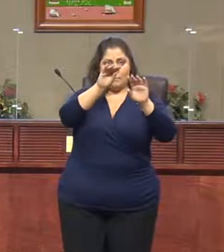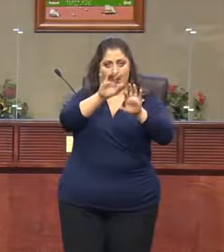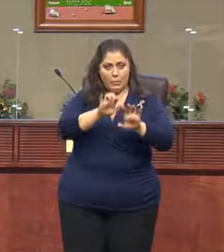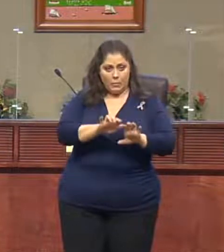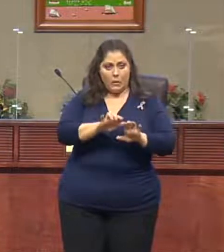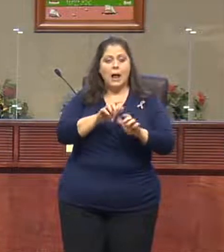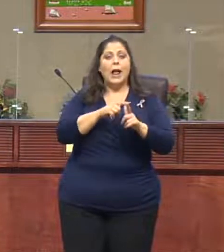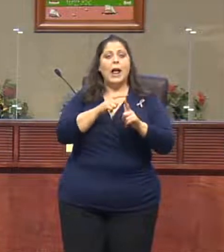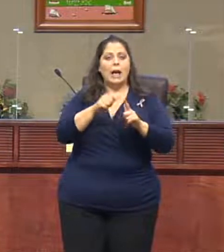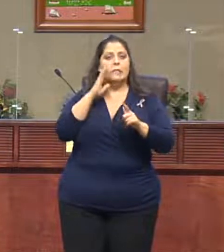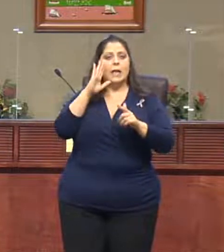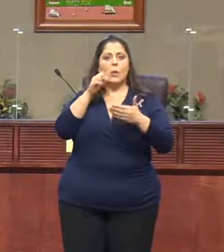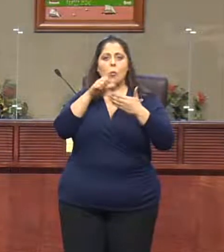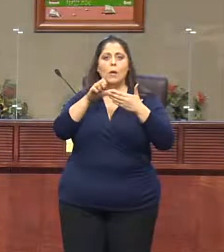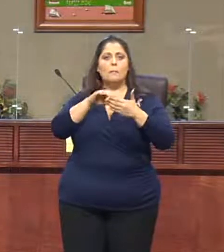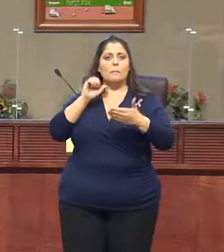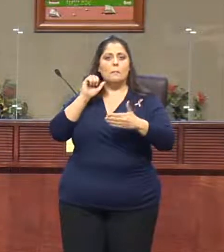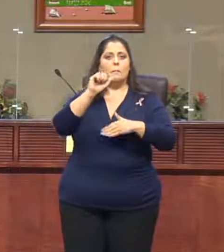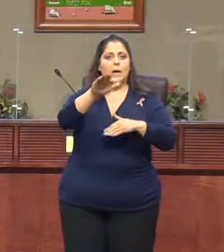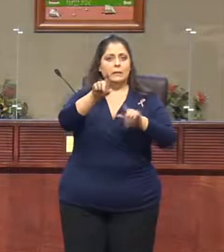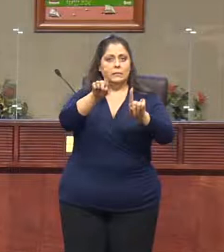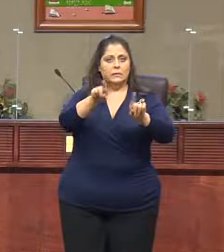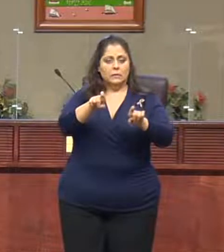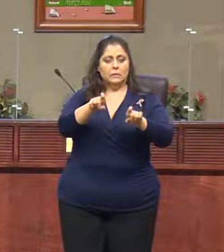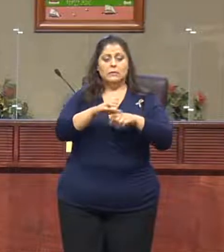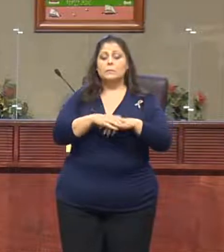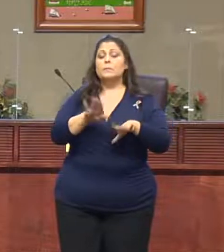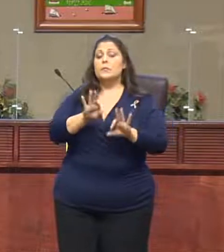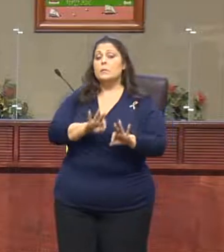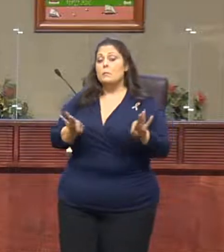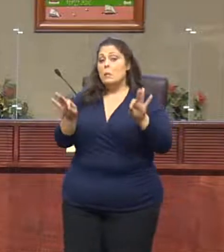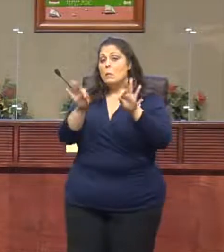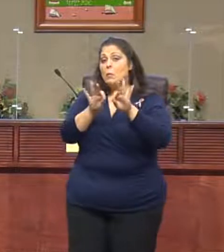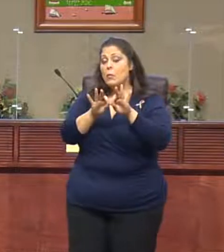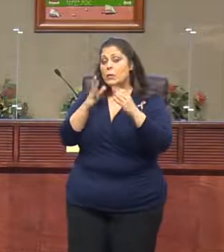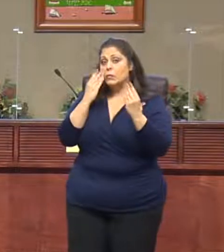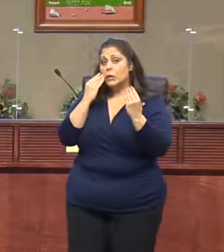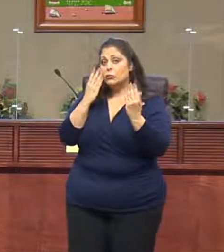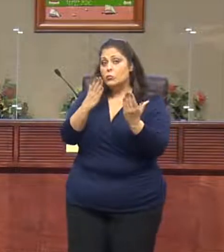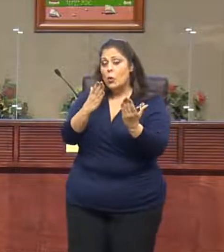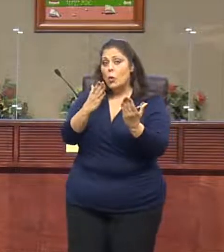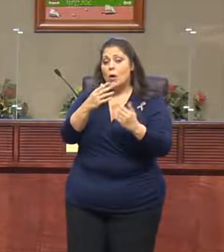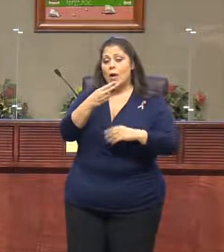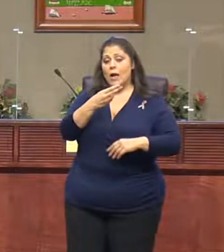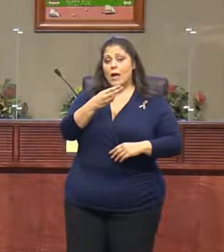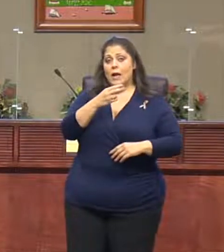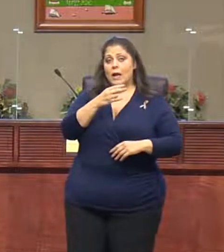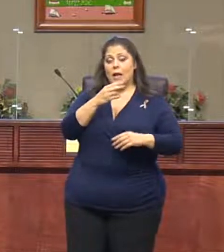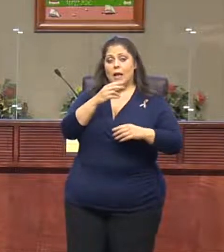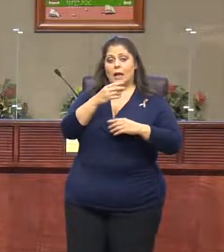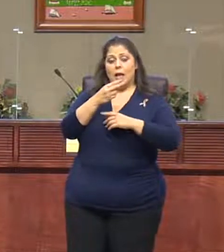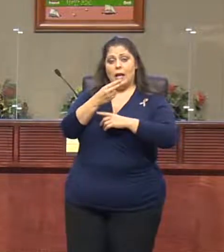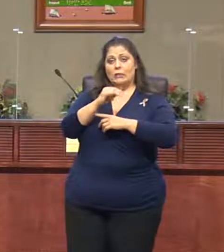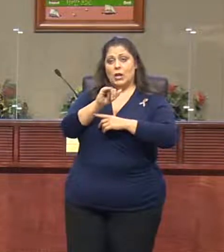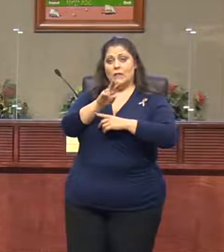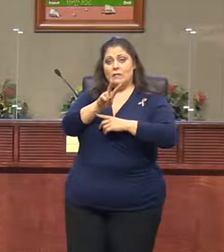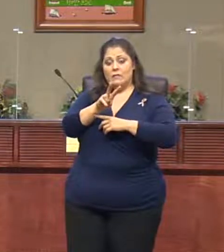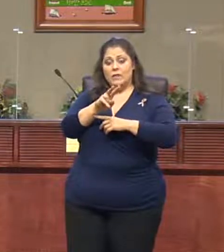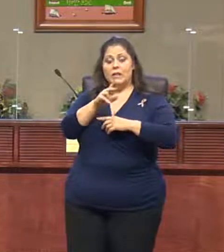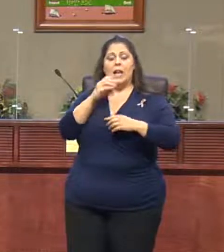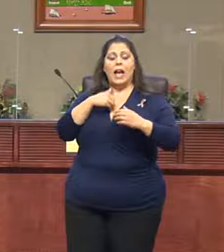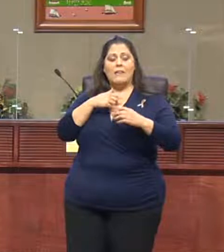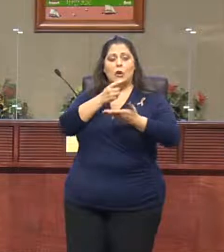by mail. Also, it's important for you to know that it's treatment to prevent acquiring HIV. It's